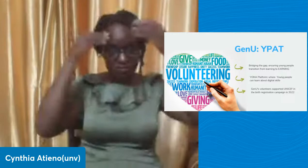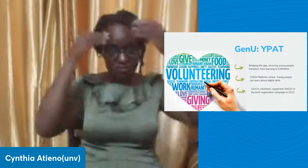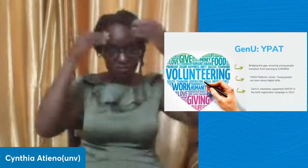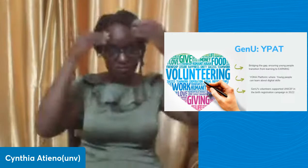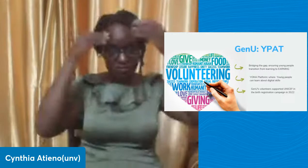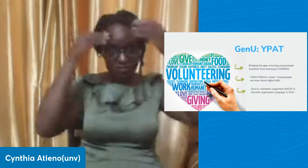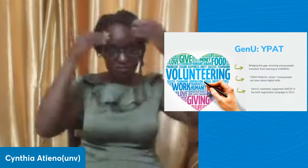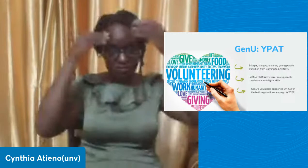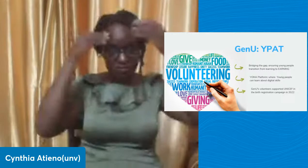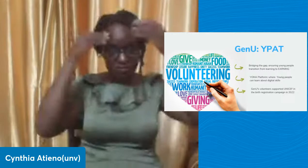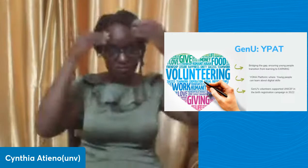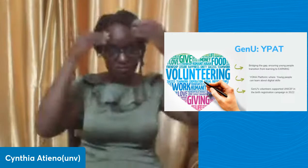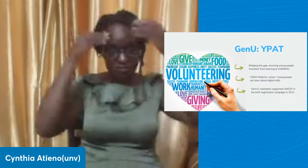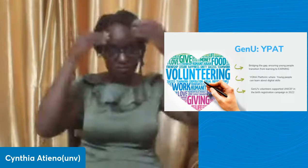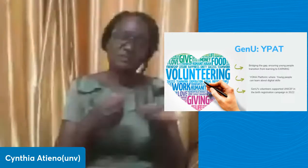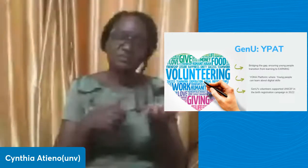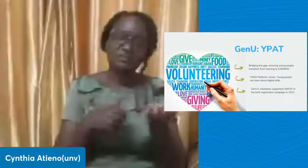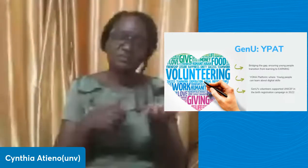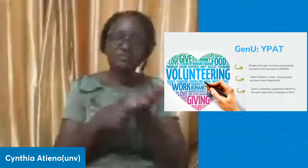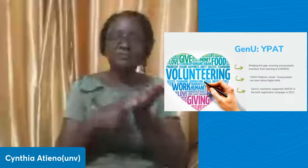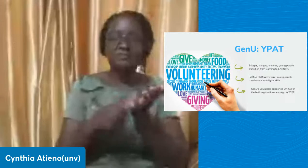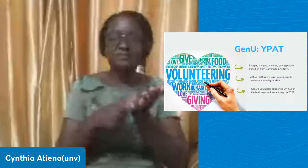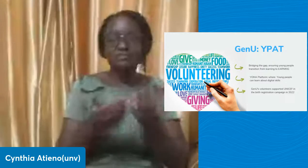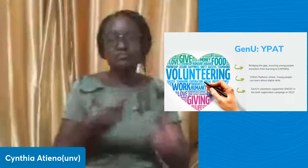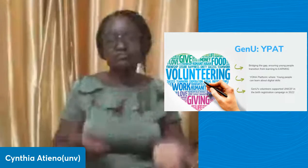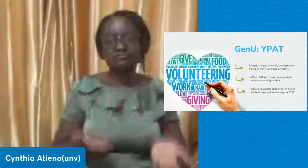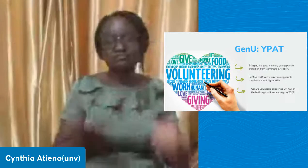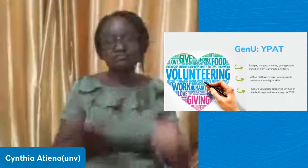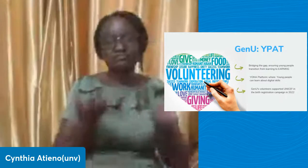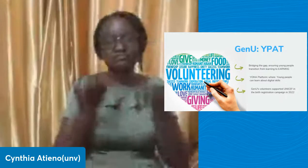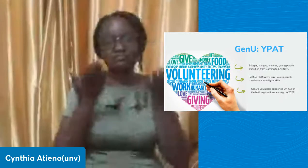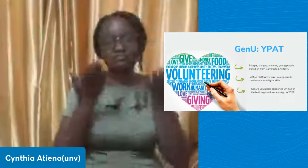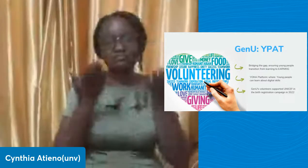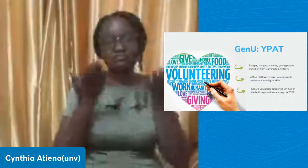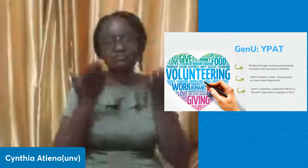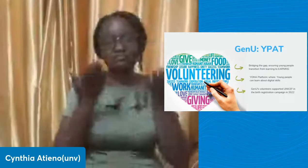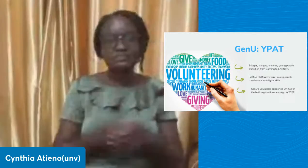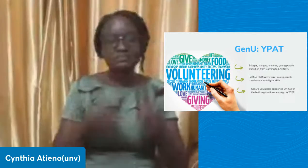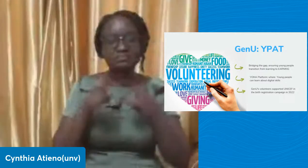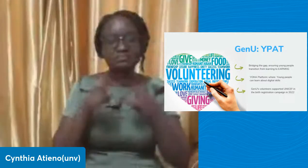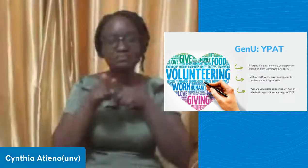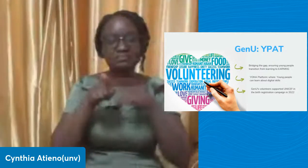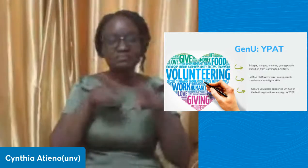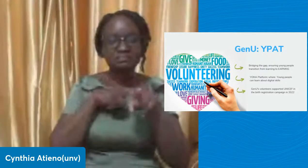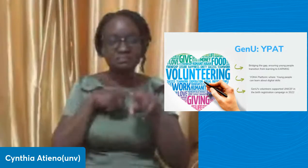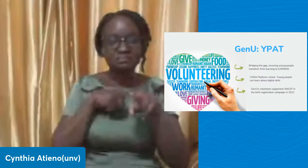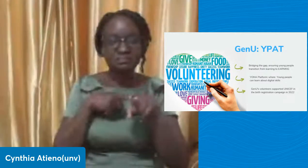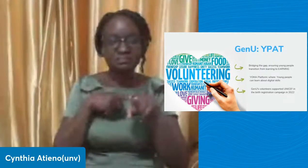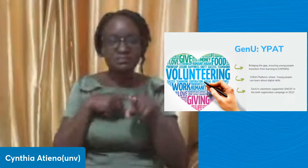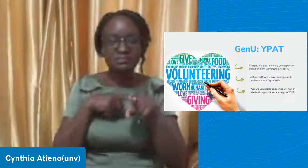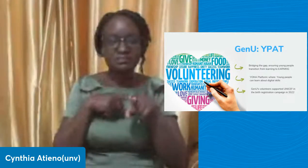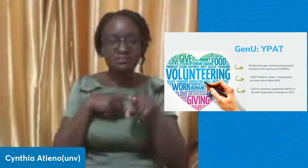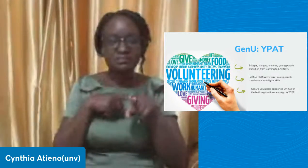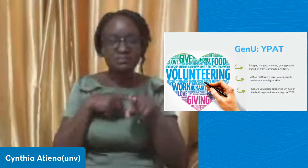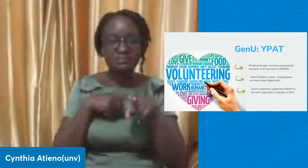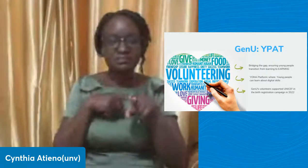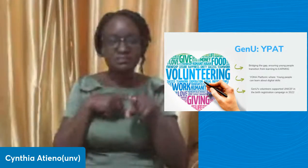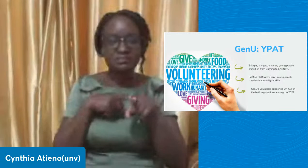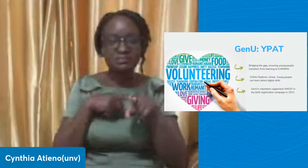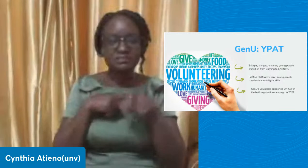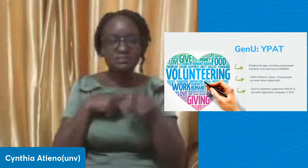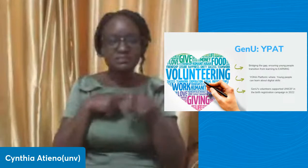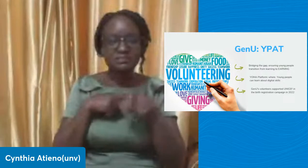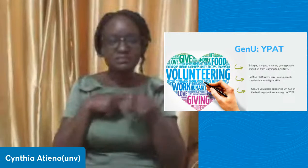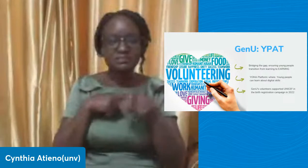earning. And also about the Gen U platform, there